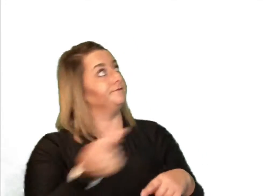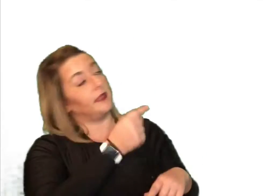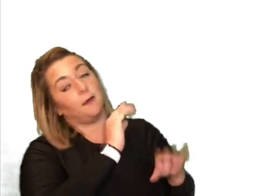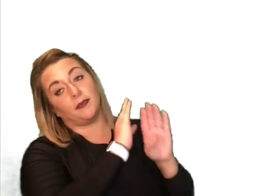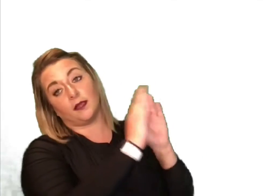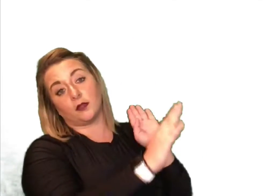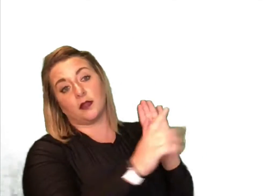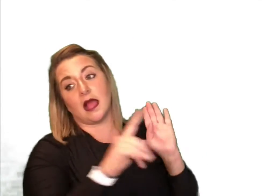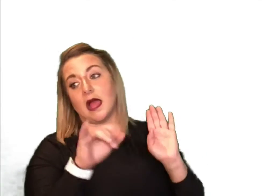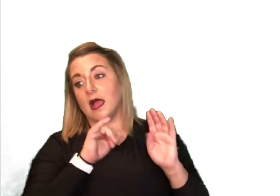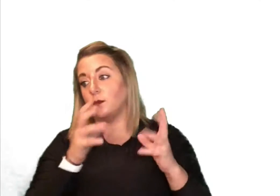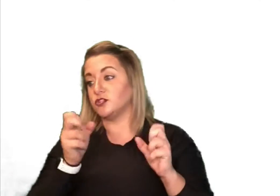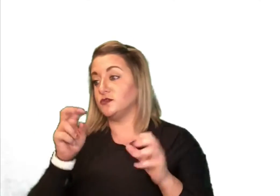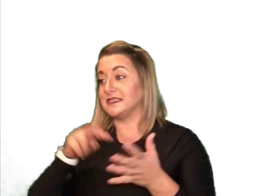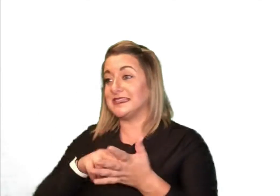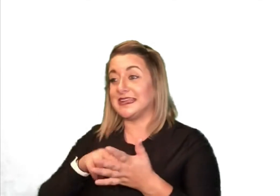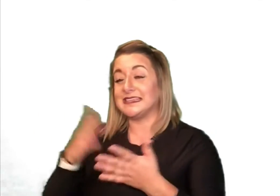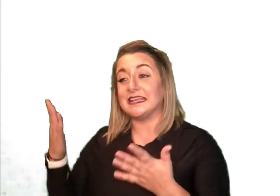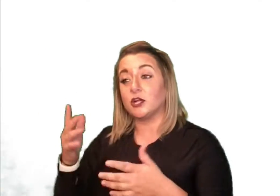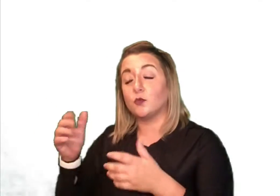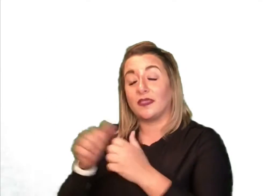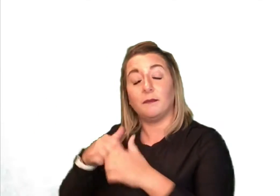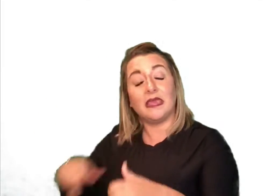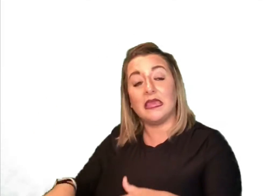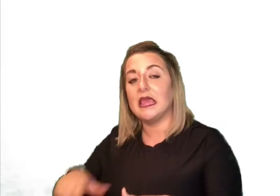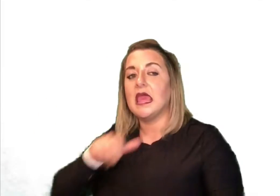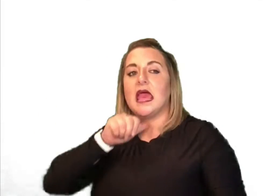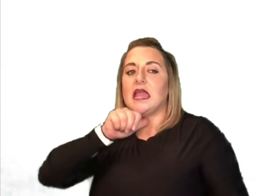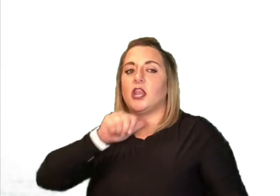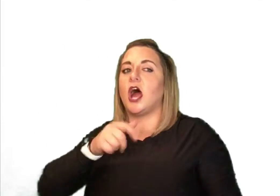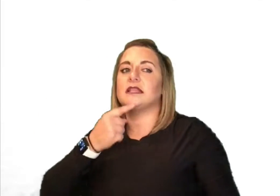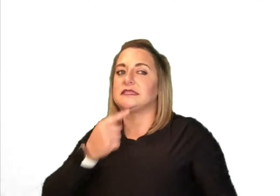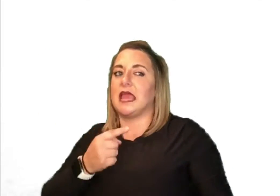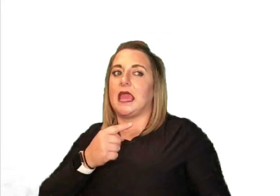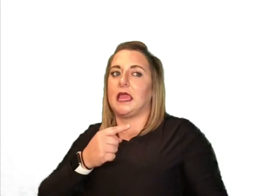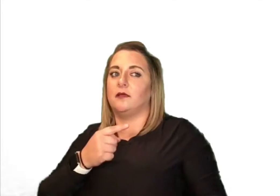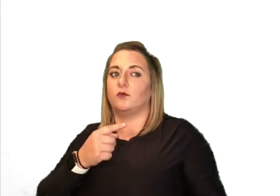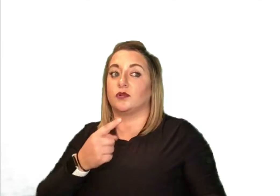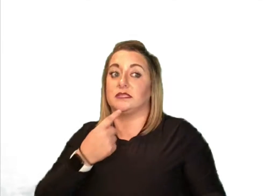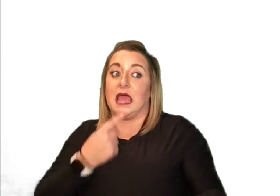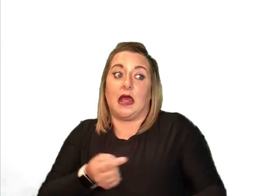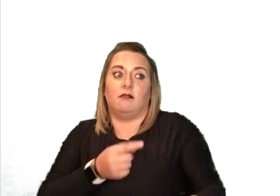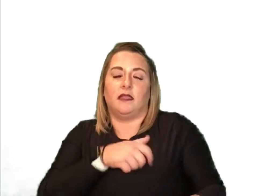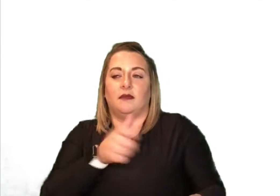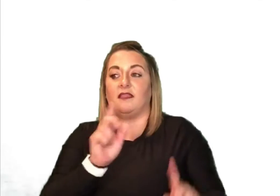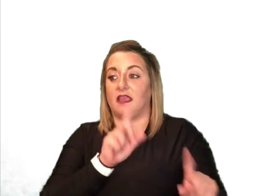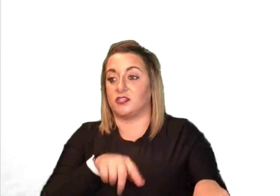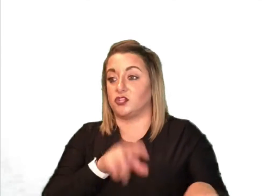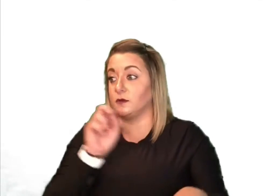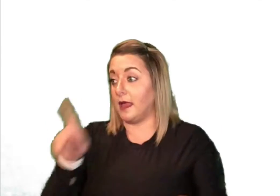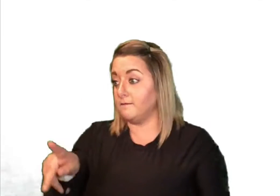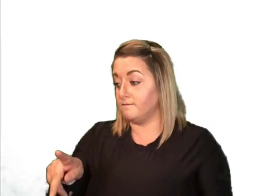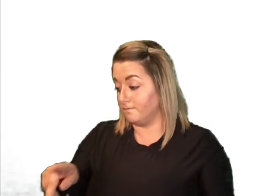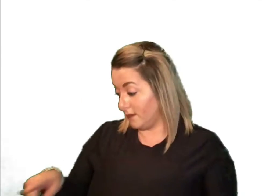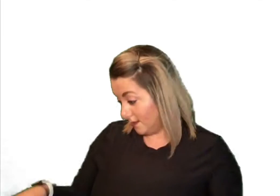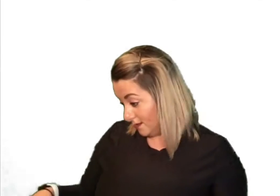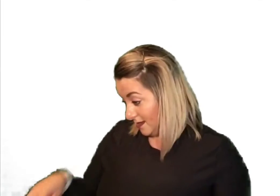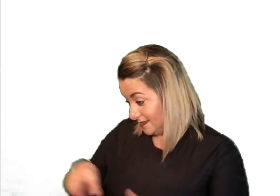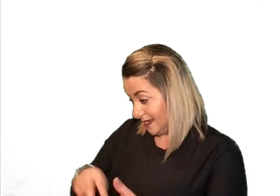words up here, I want you to stand here with me and not say or tell anybody the answers,